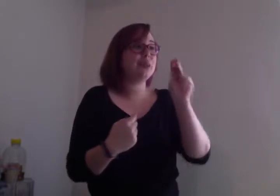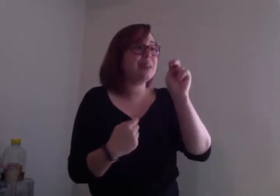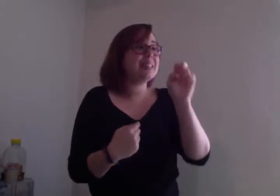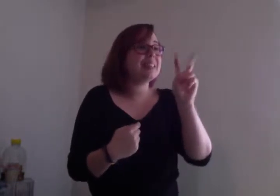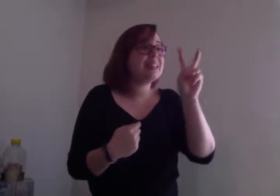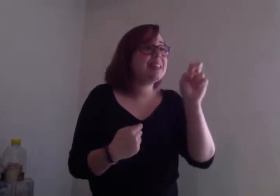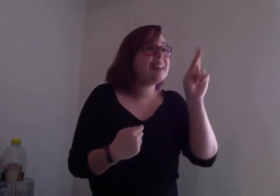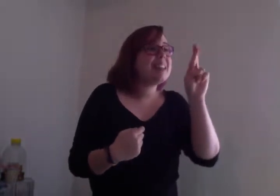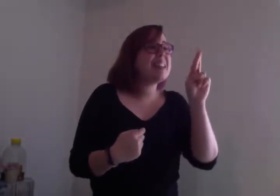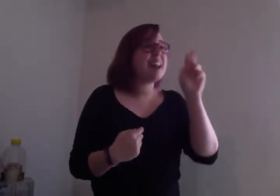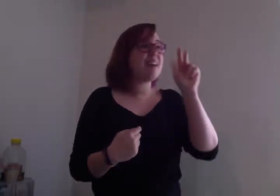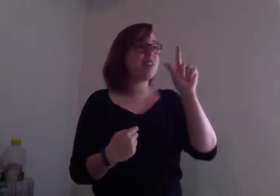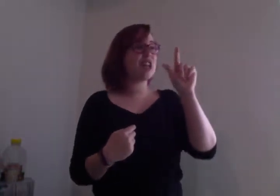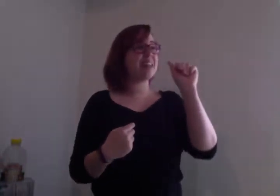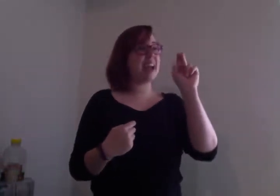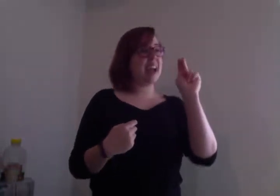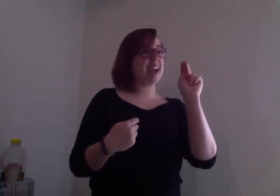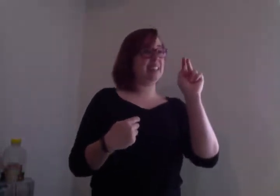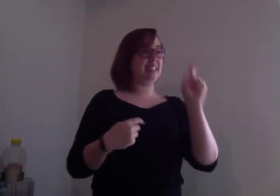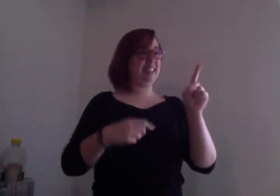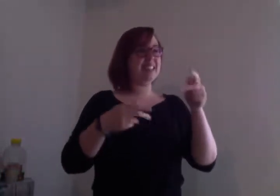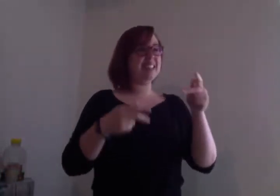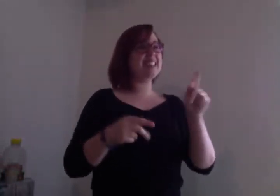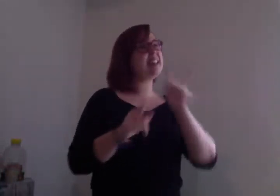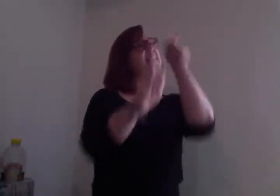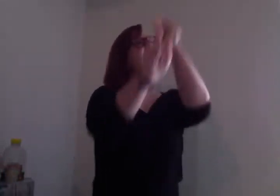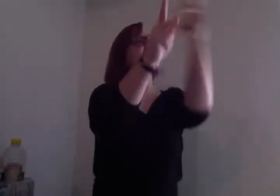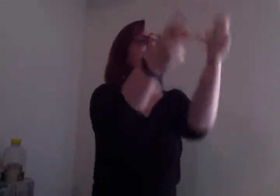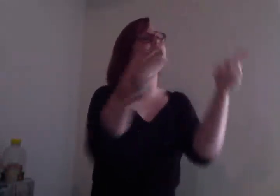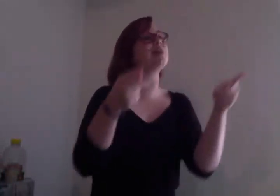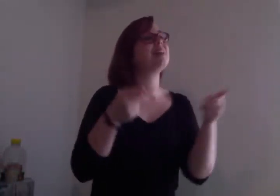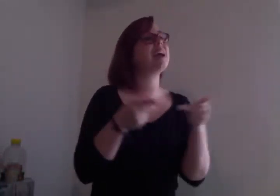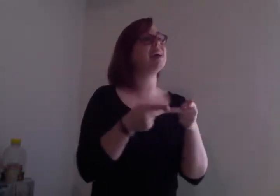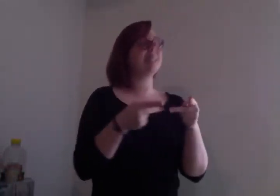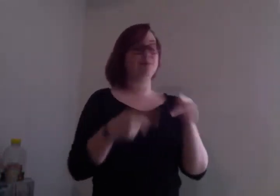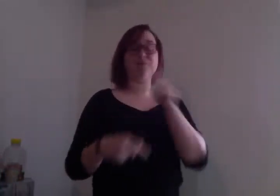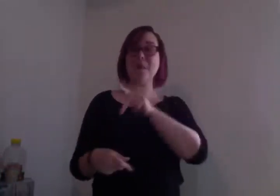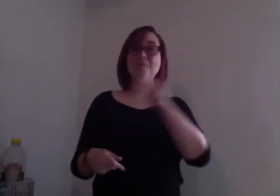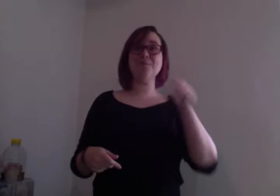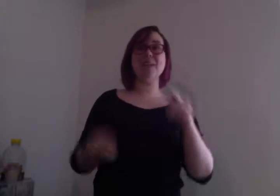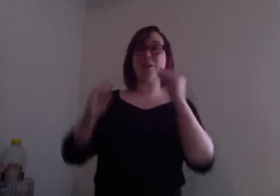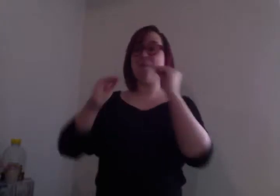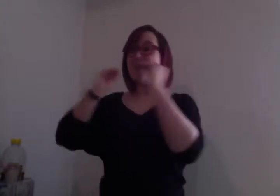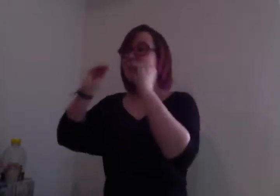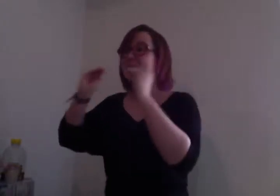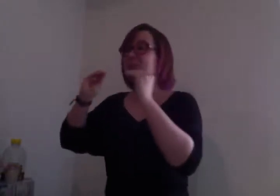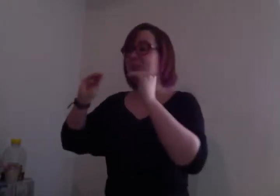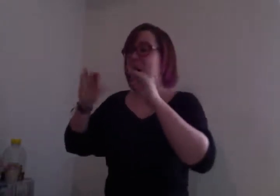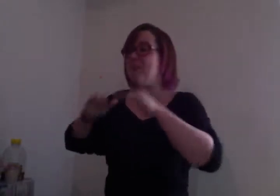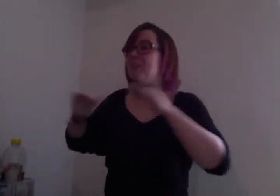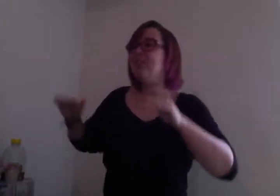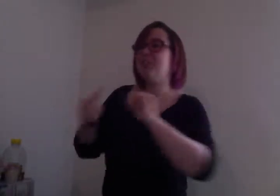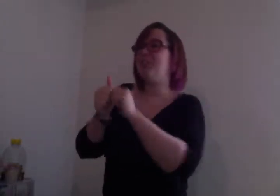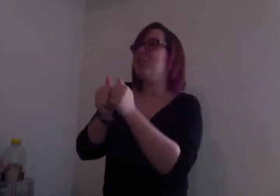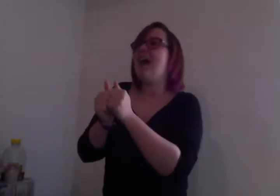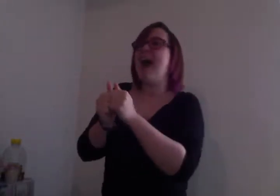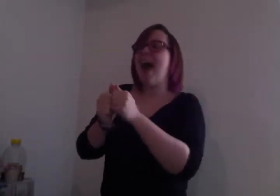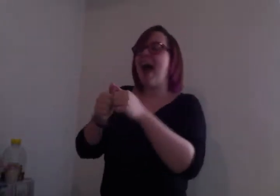as 1, 2, 3. All it took was a wish and a pinch of pixie dust, and a little practice too.